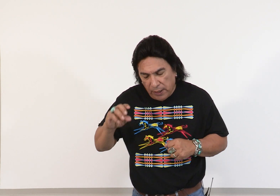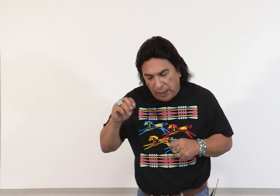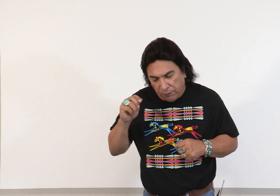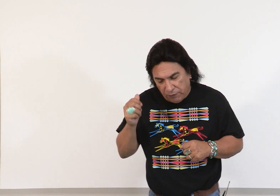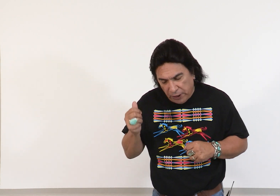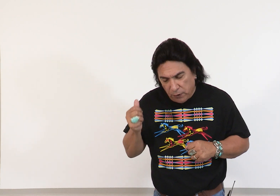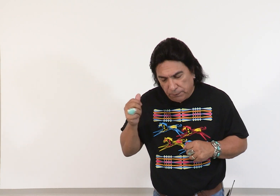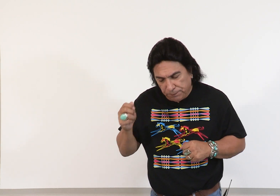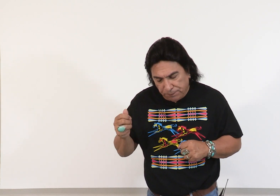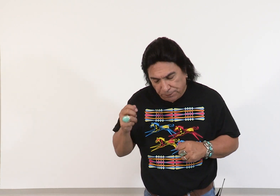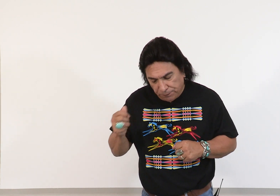I feel